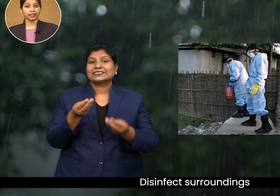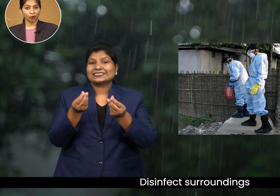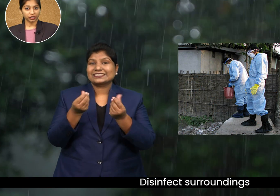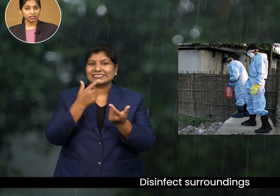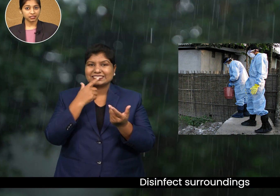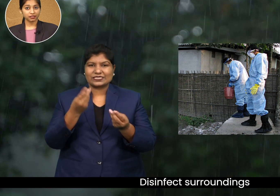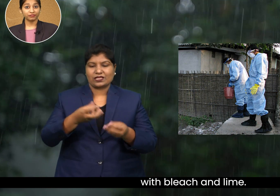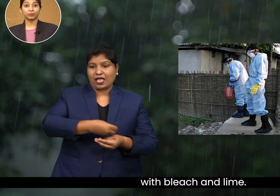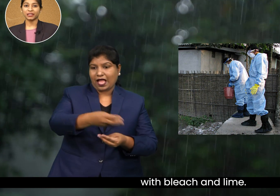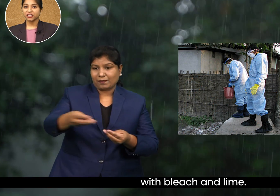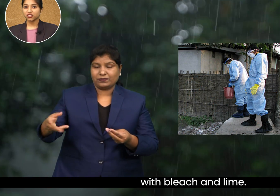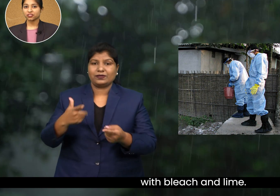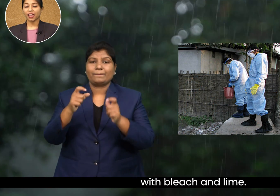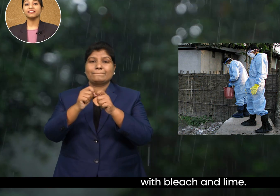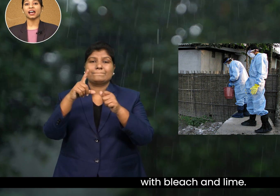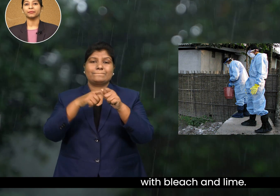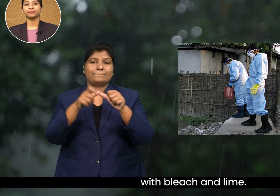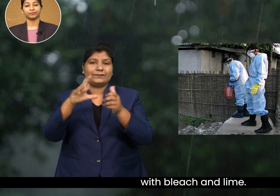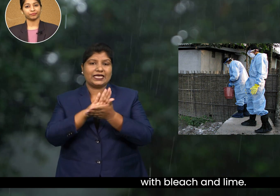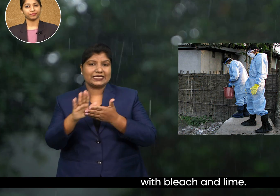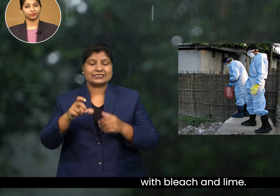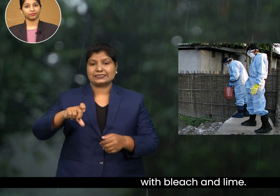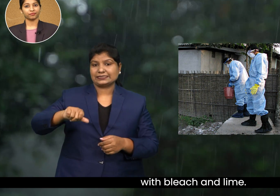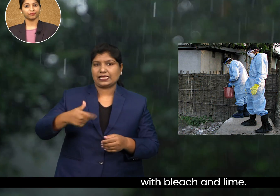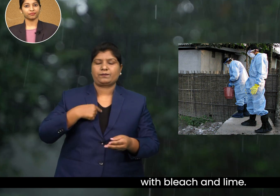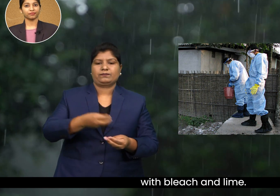Disinfect surroundings with bleach and lime.